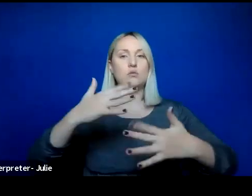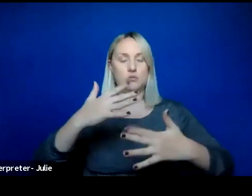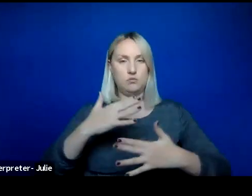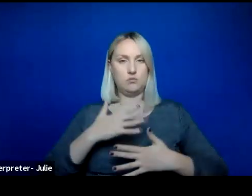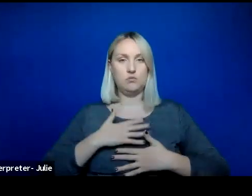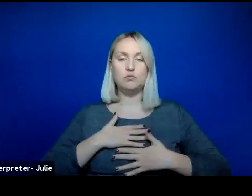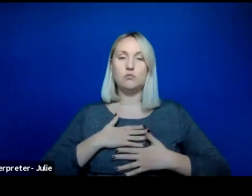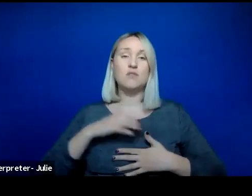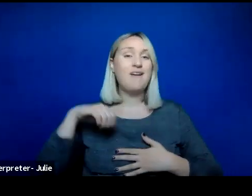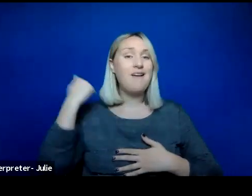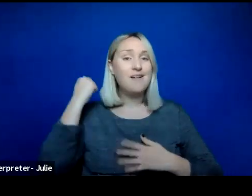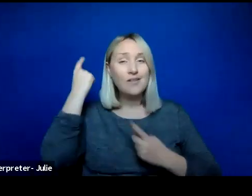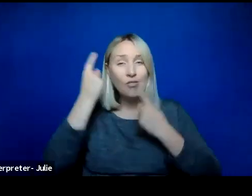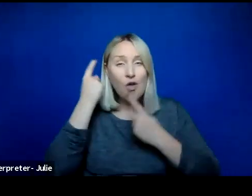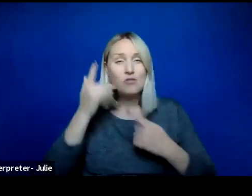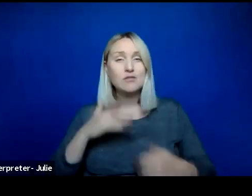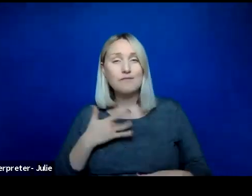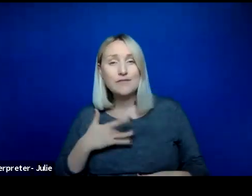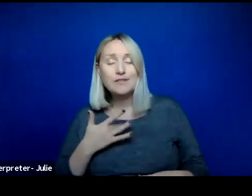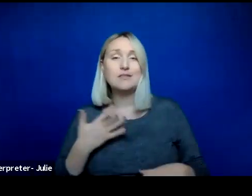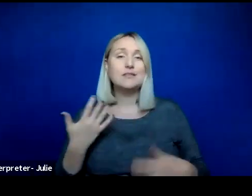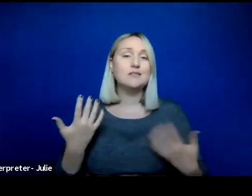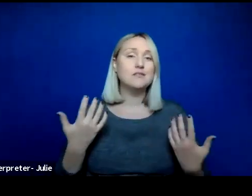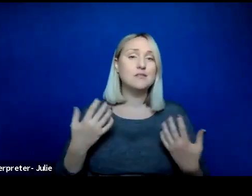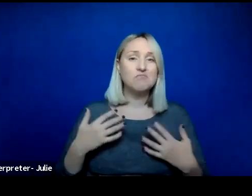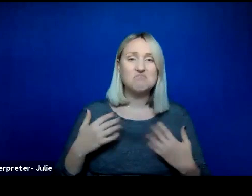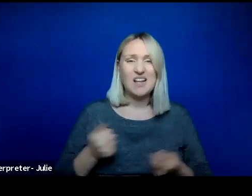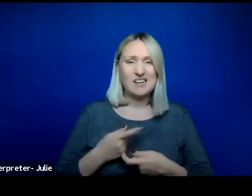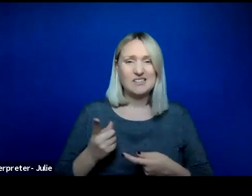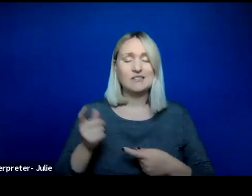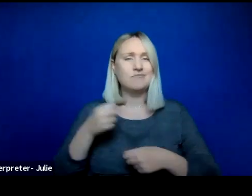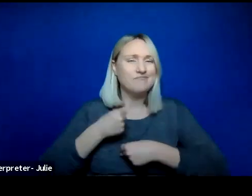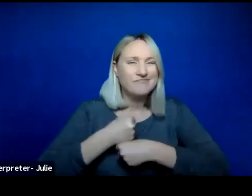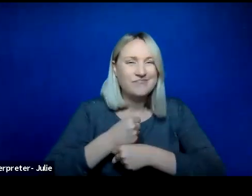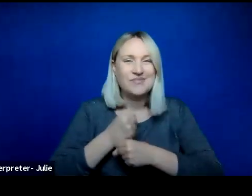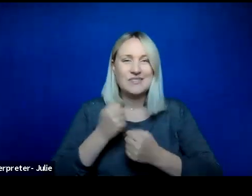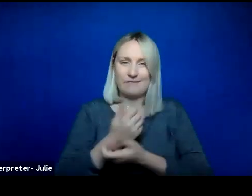Let any thoughts, feelings, sensations, tension,